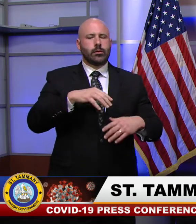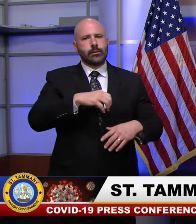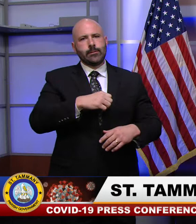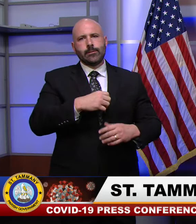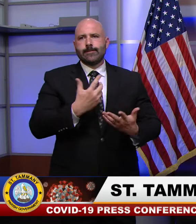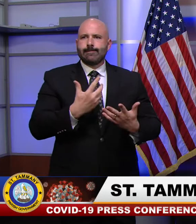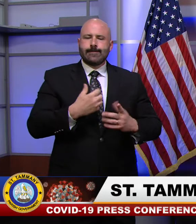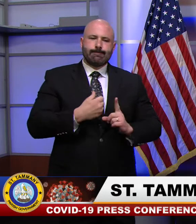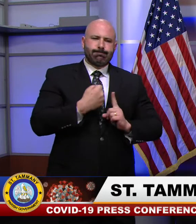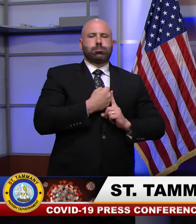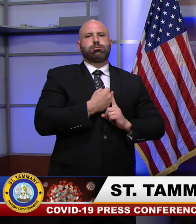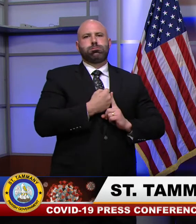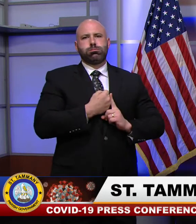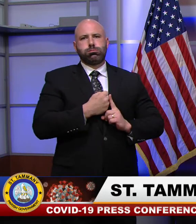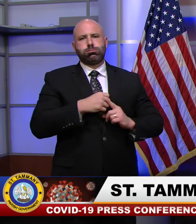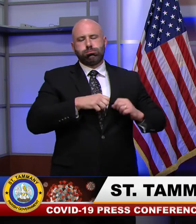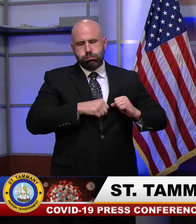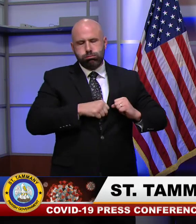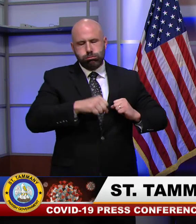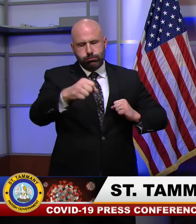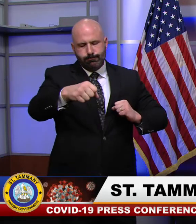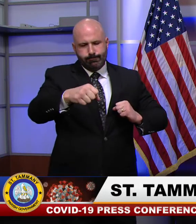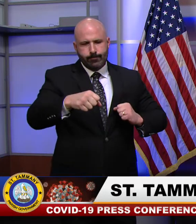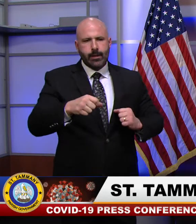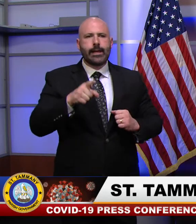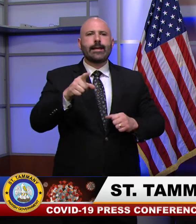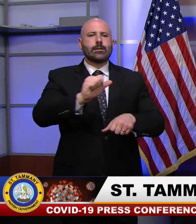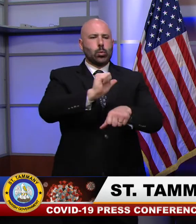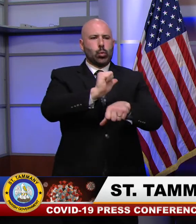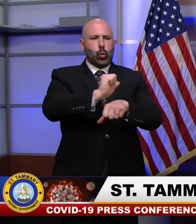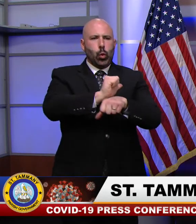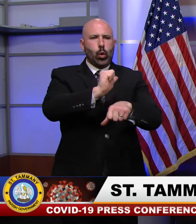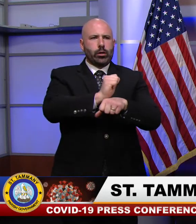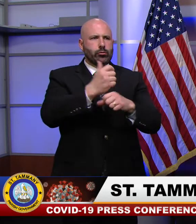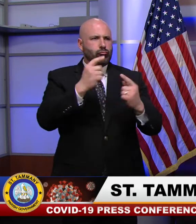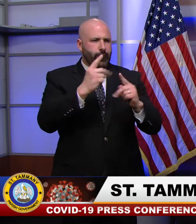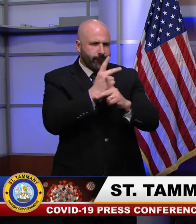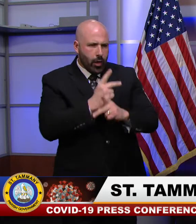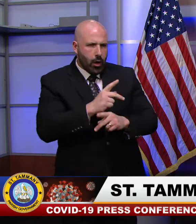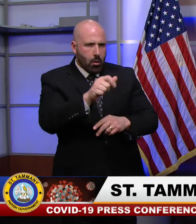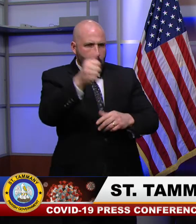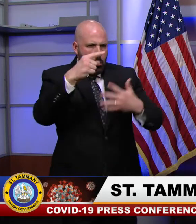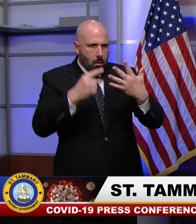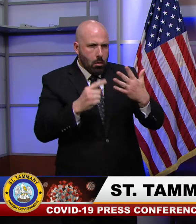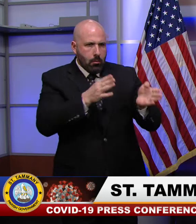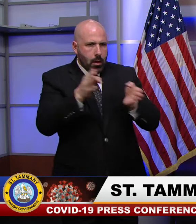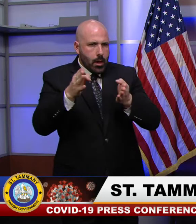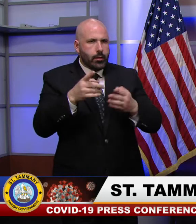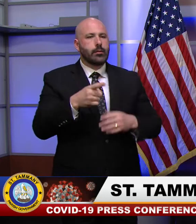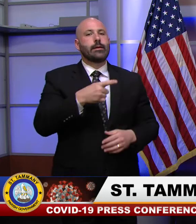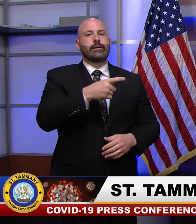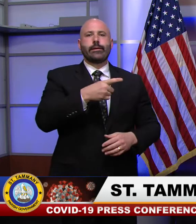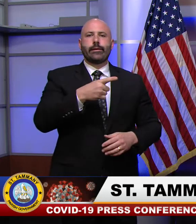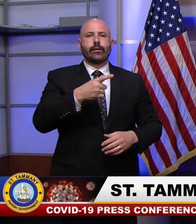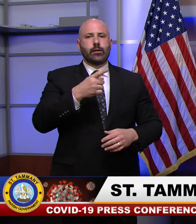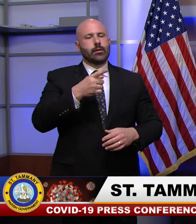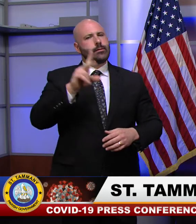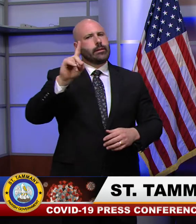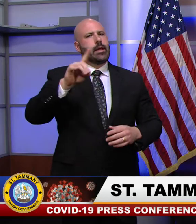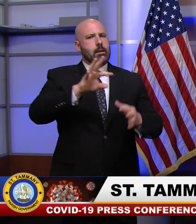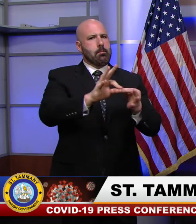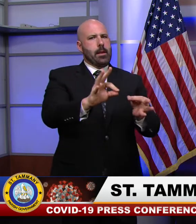working very hard to find alternate plans, and as he expressed, he wants to give full